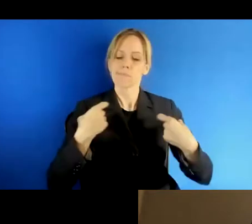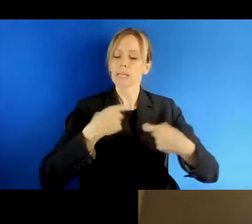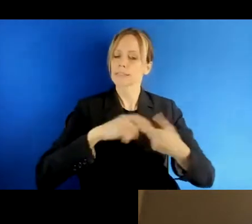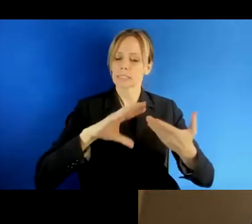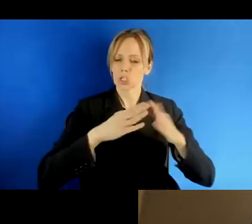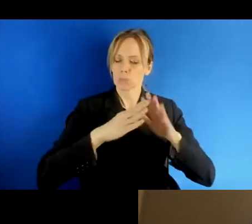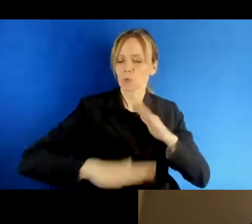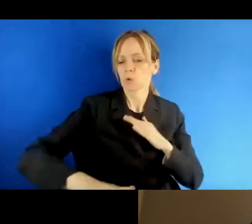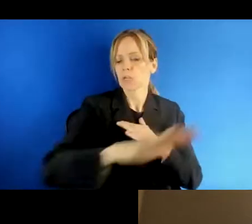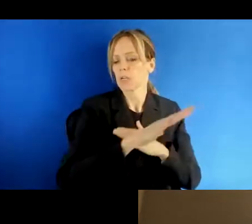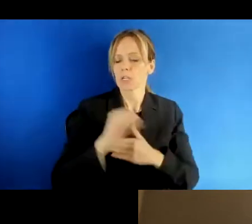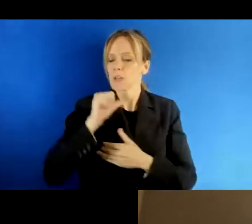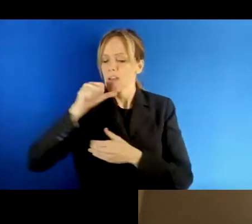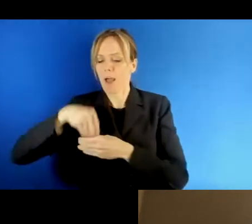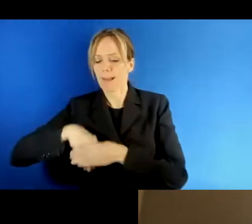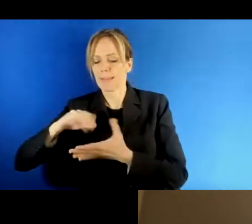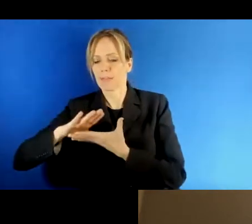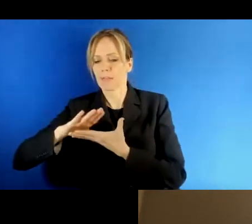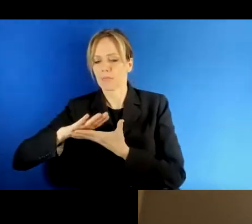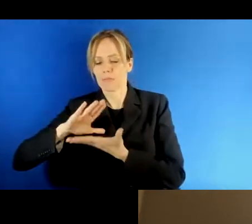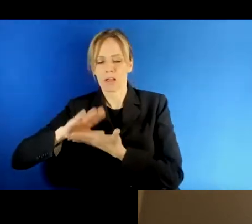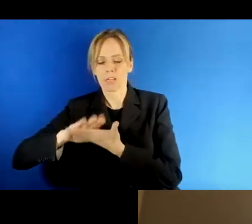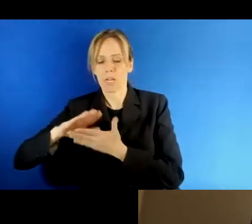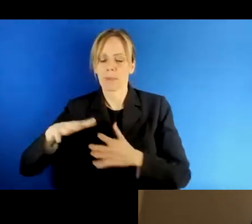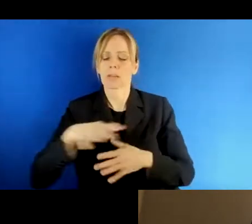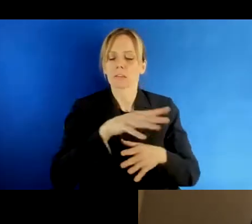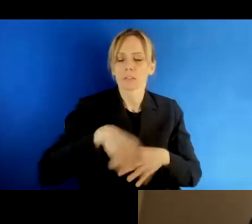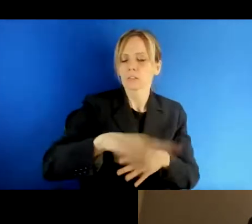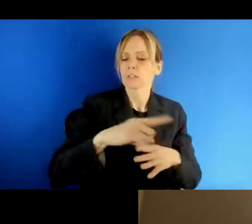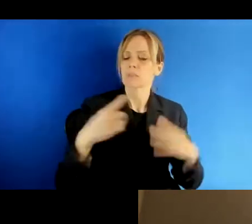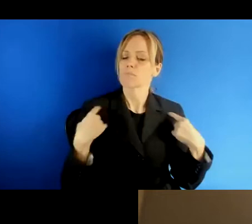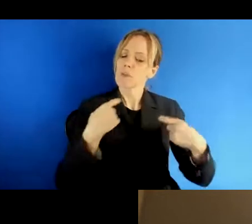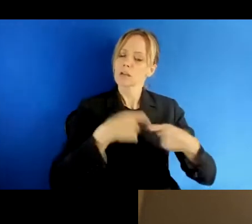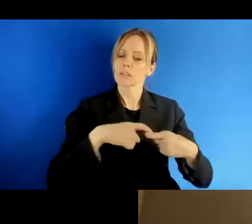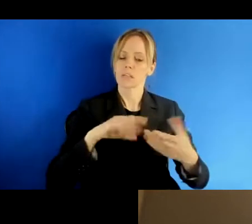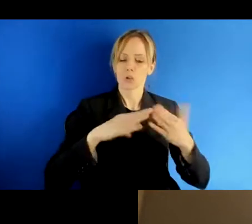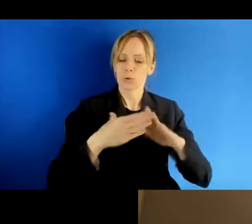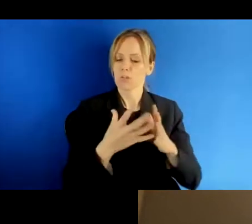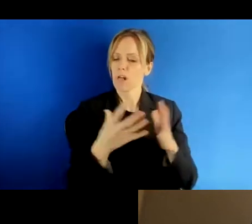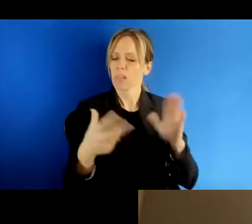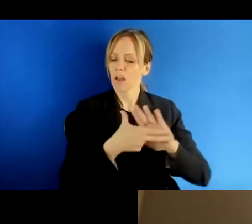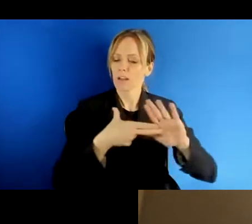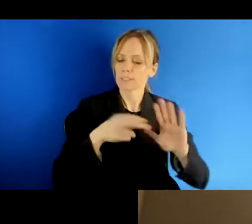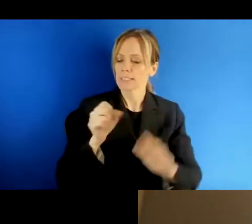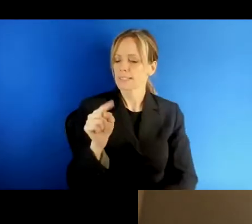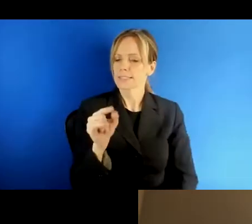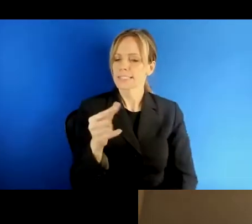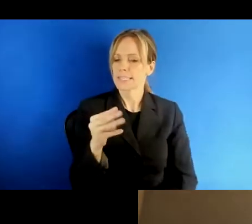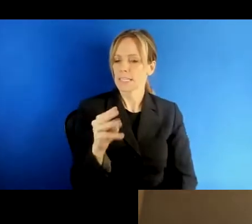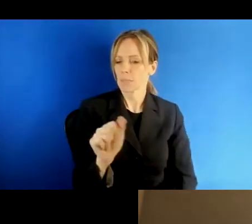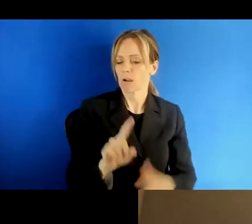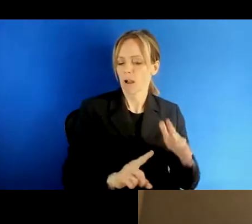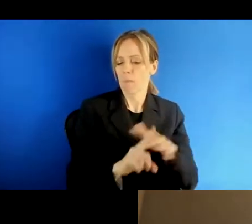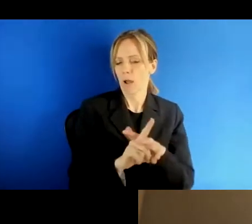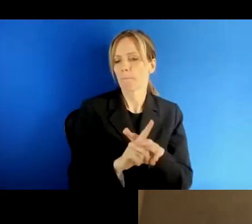community, I've seen a lot of the stigmas arise. For example,